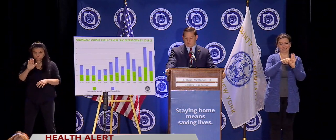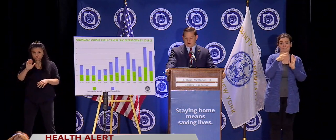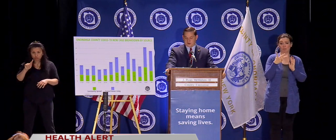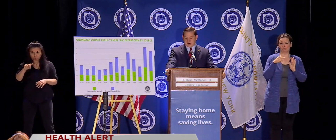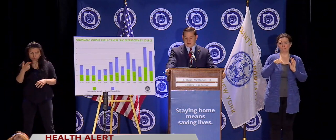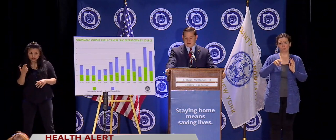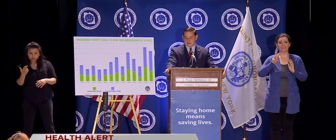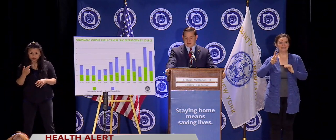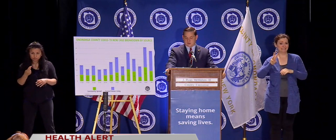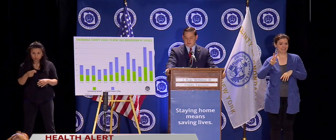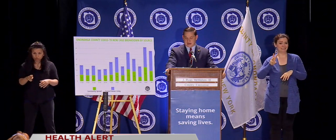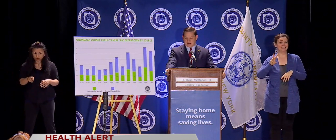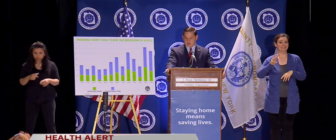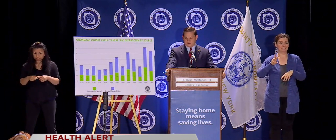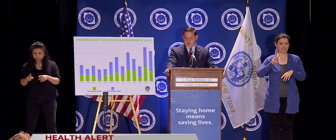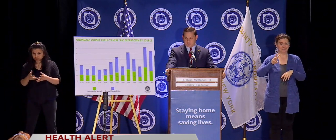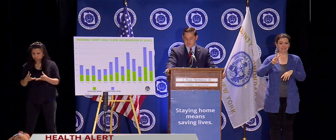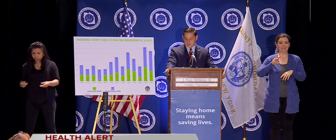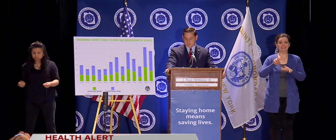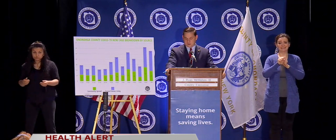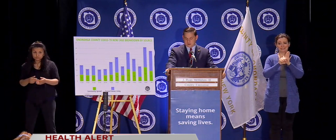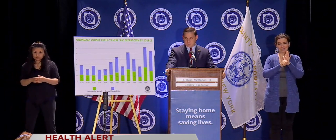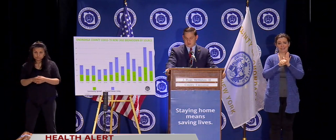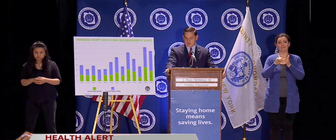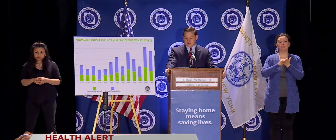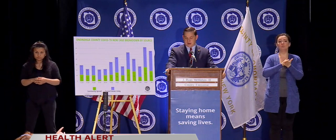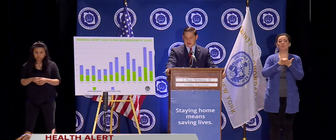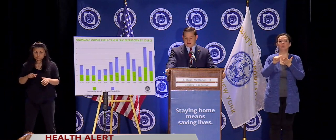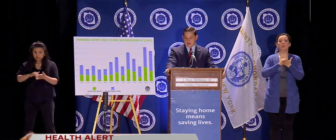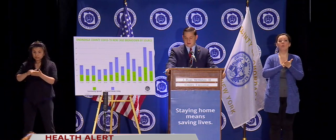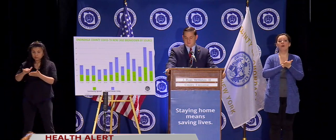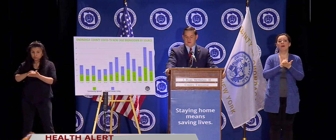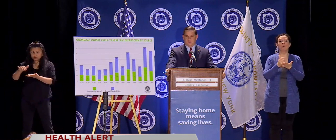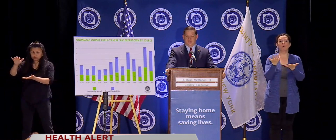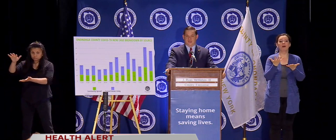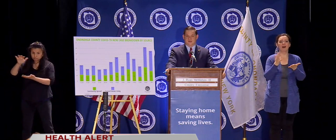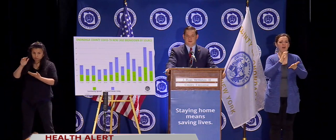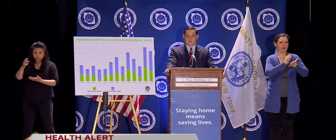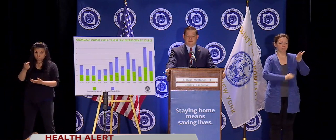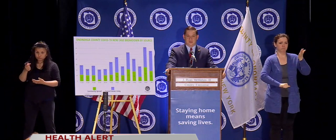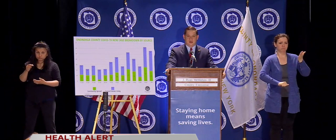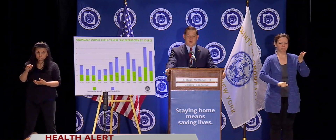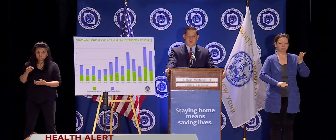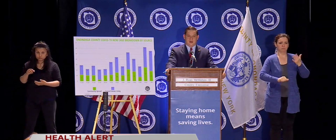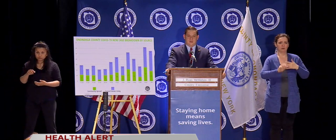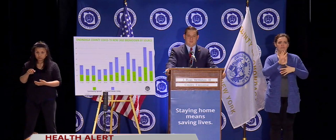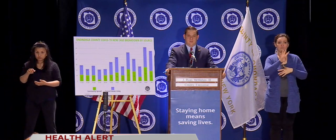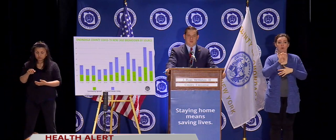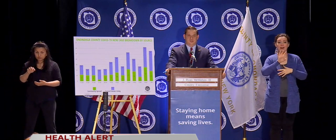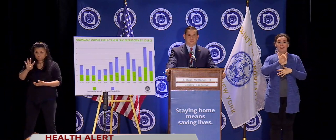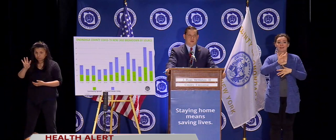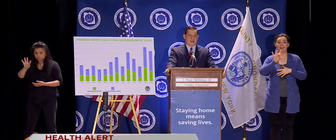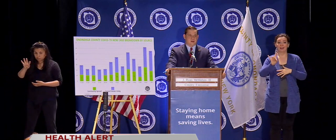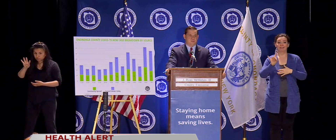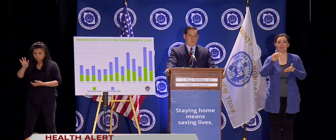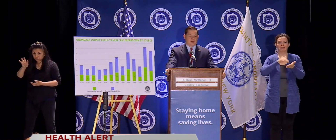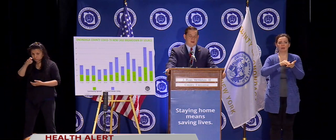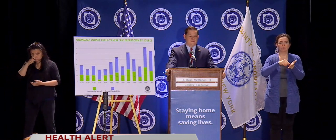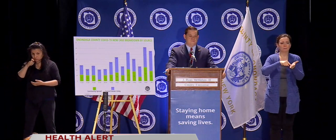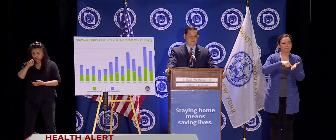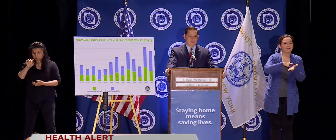took $488,000 from us to pay villages municipal